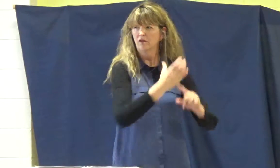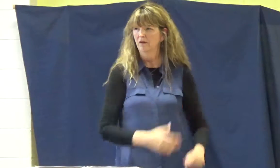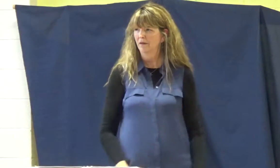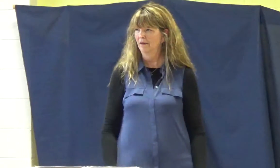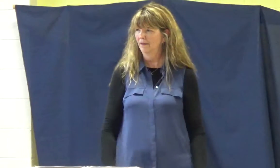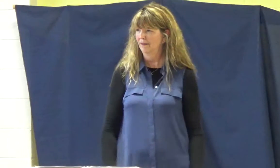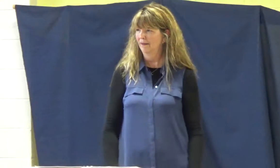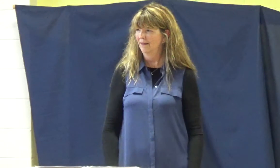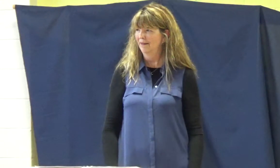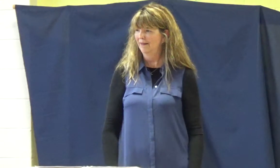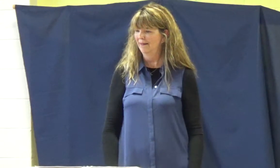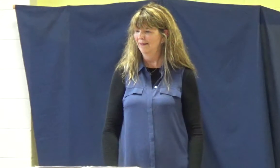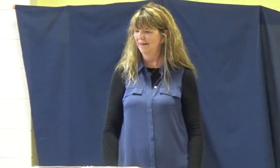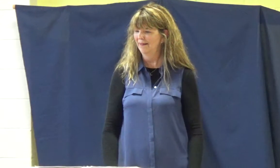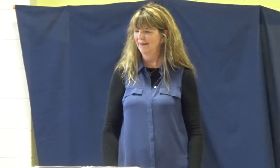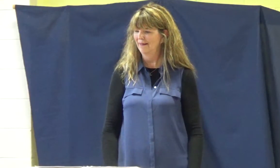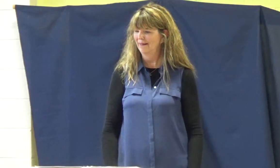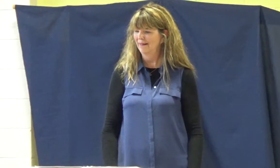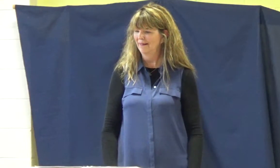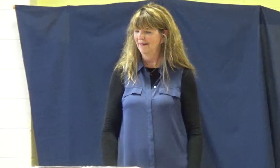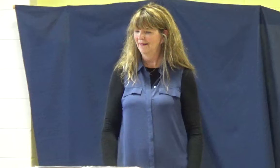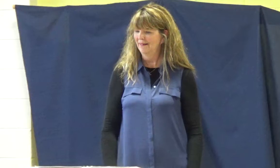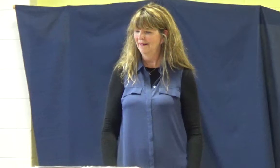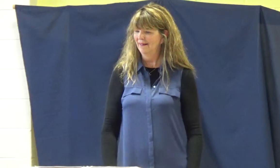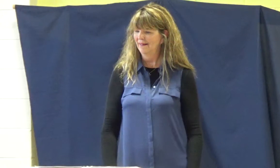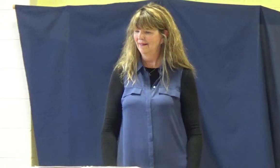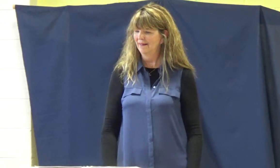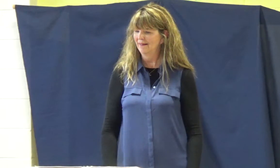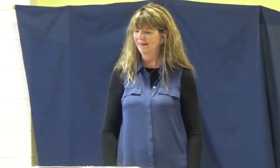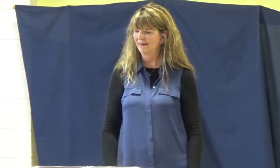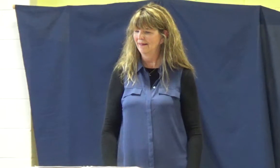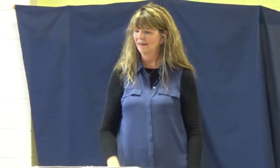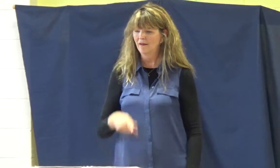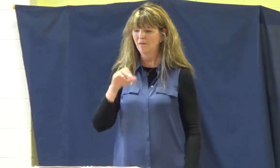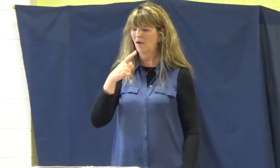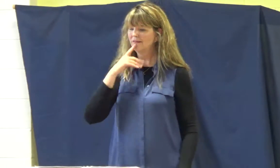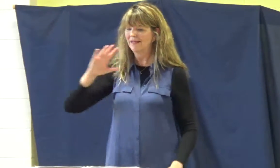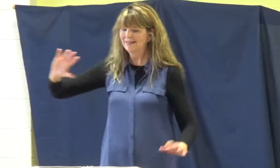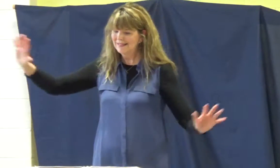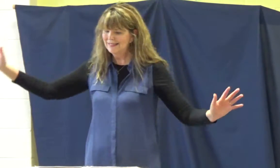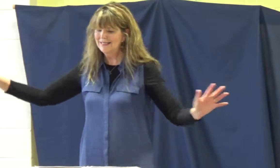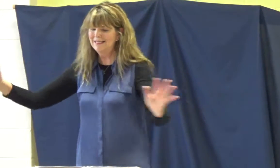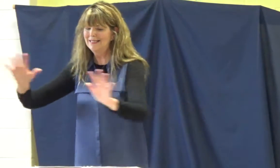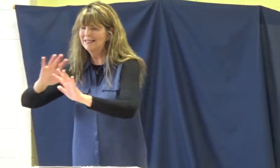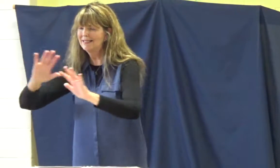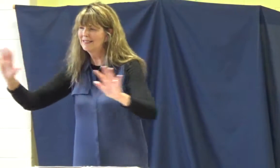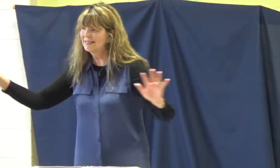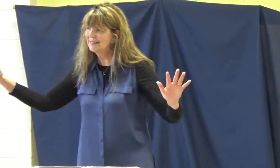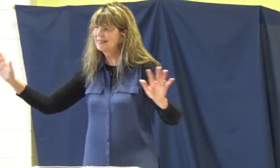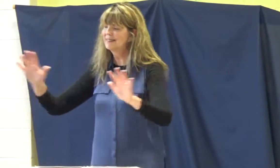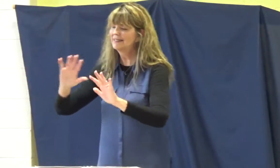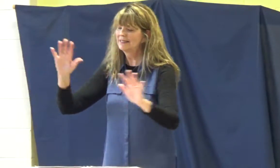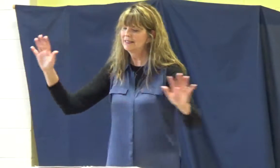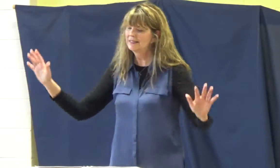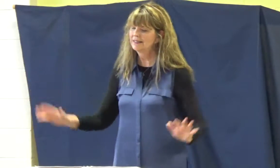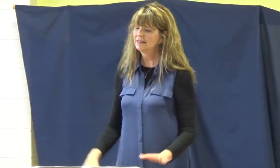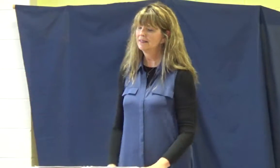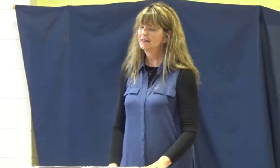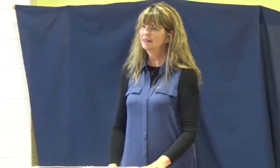can you see how he had become immersed in the culture? Paul is saying,